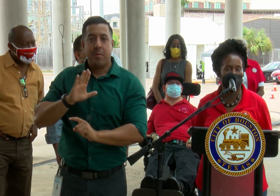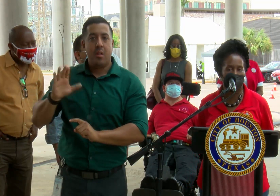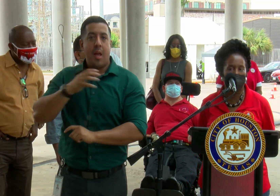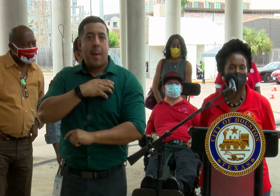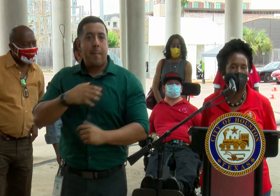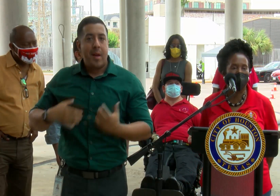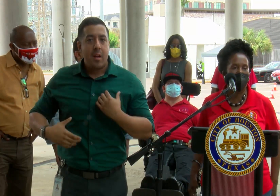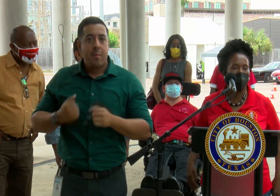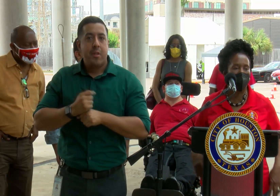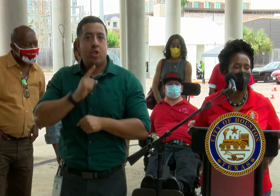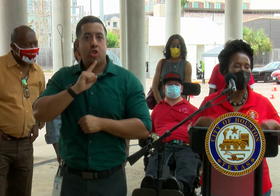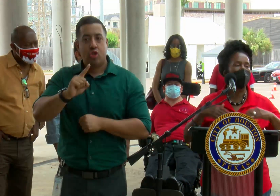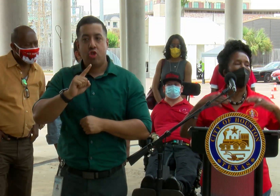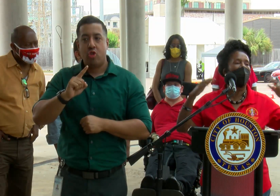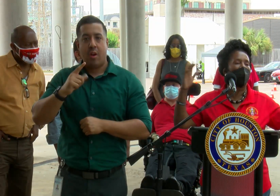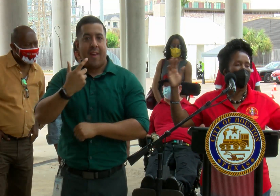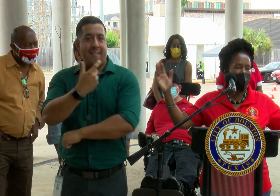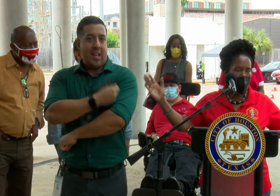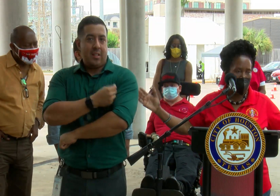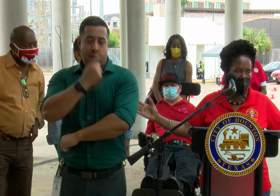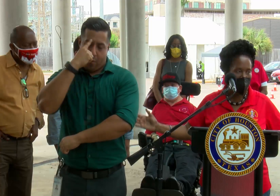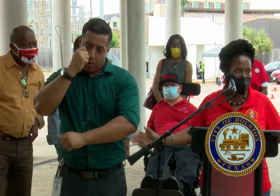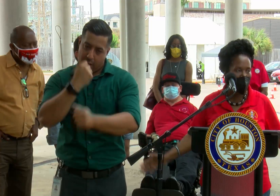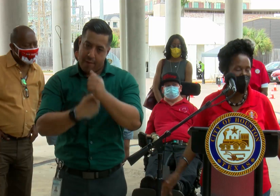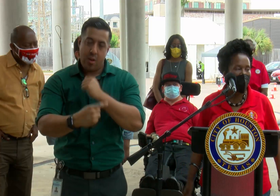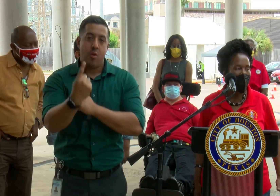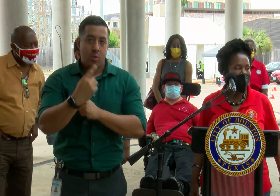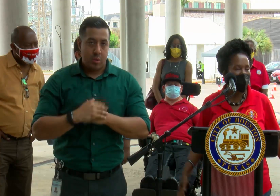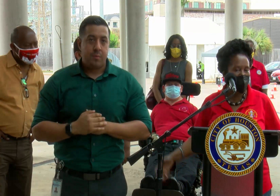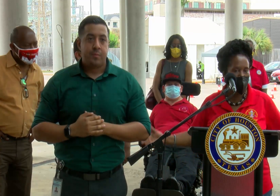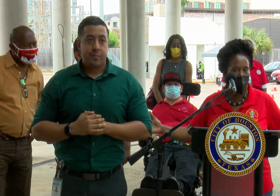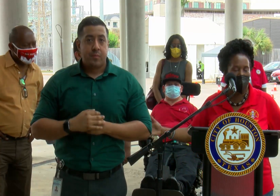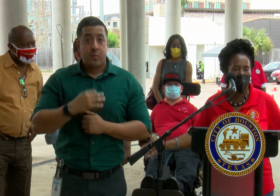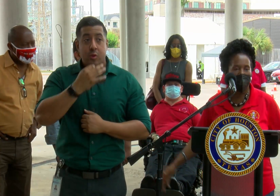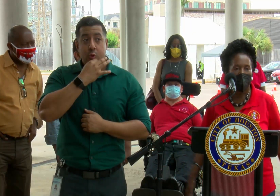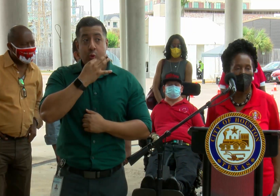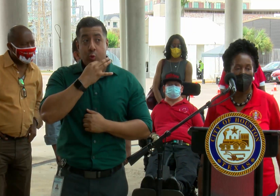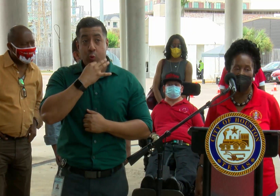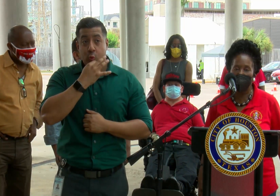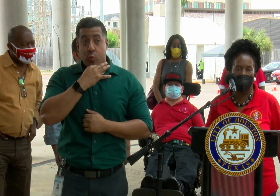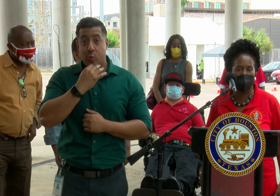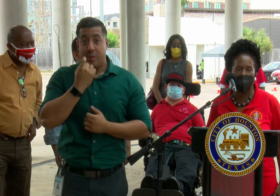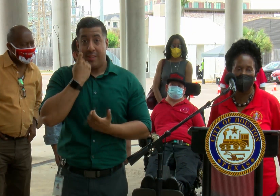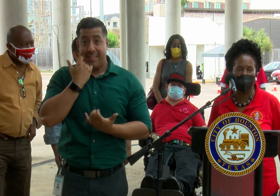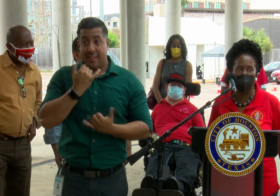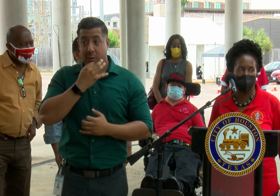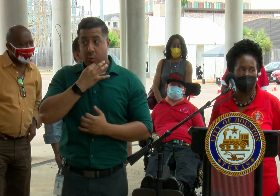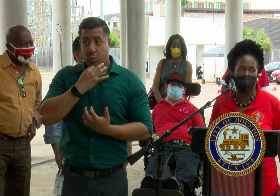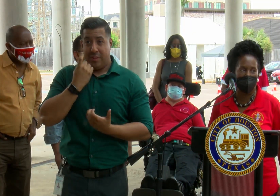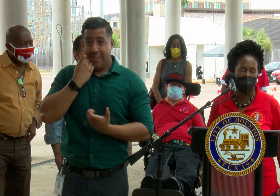on ensuring vaccinations to everyone. And soon, just a word, we're now vaccinating children 12 to